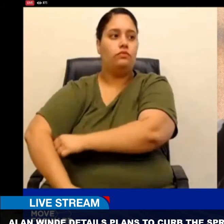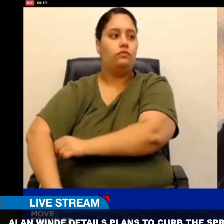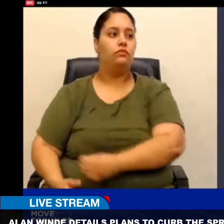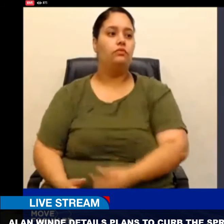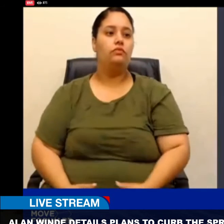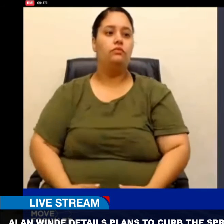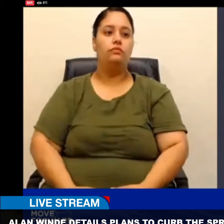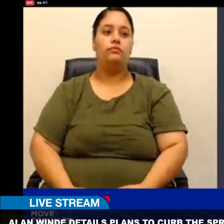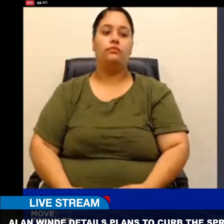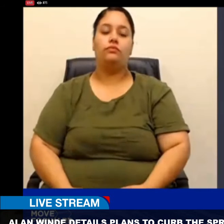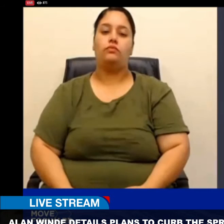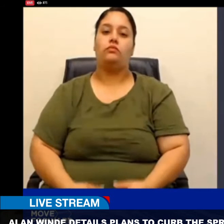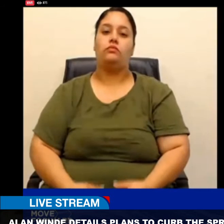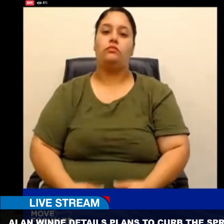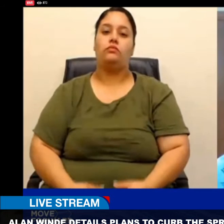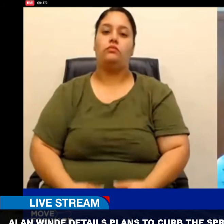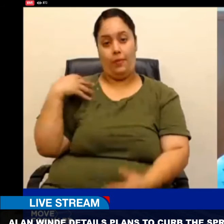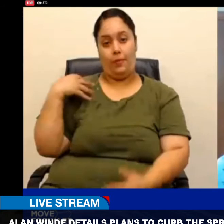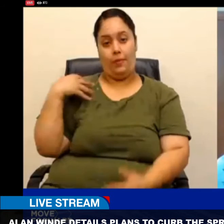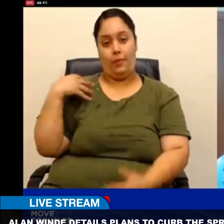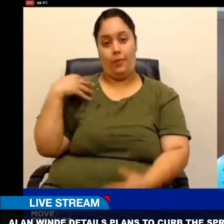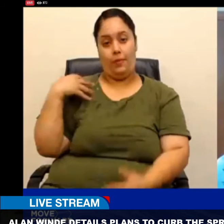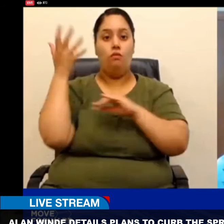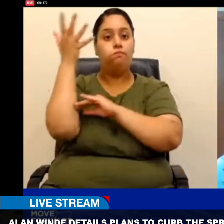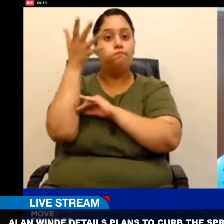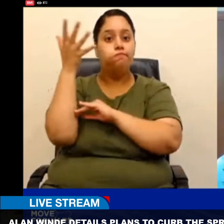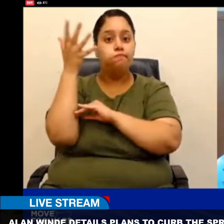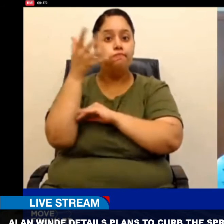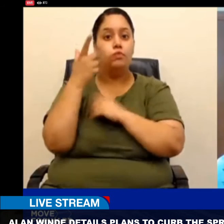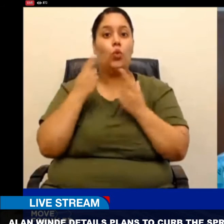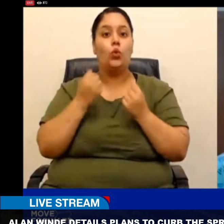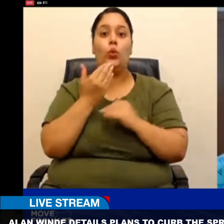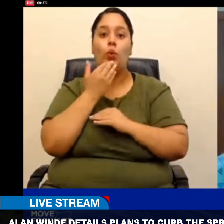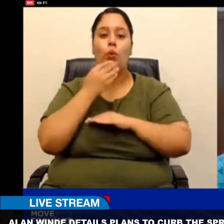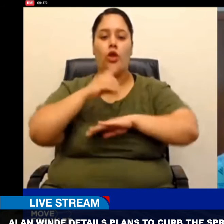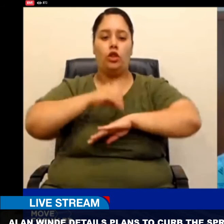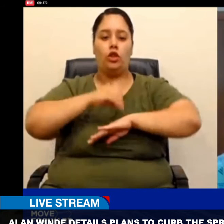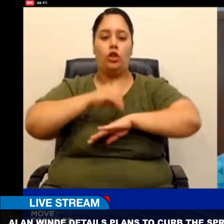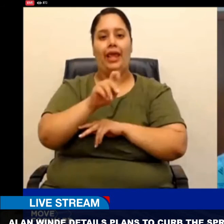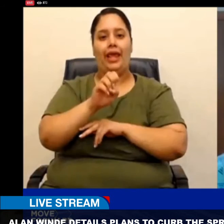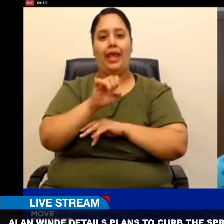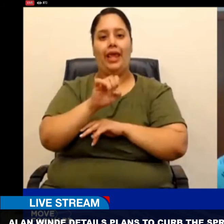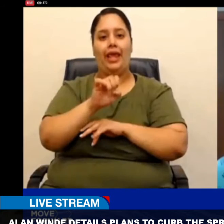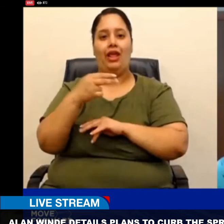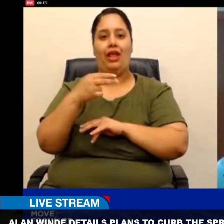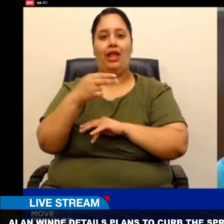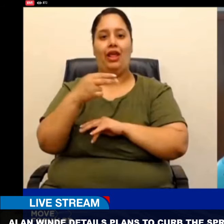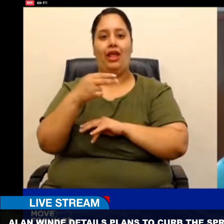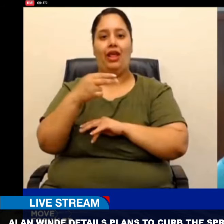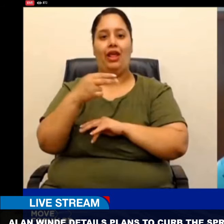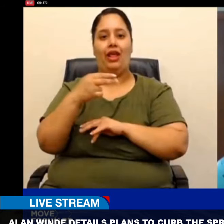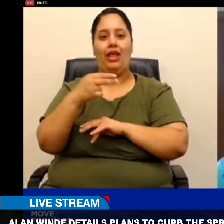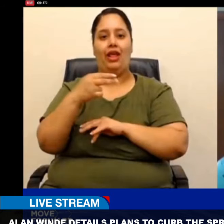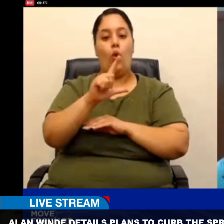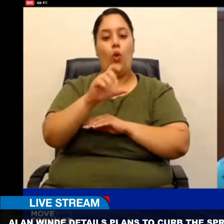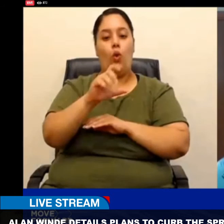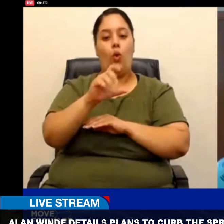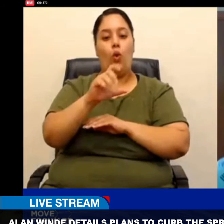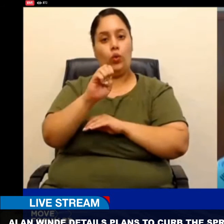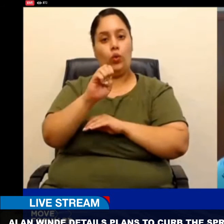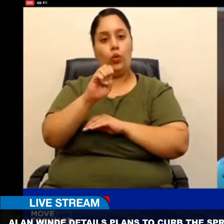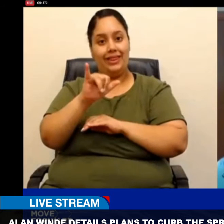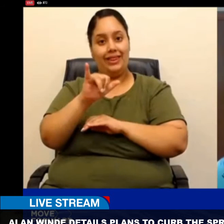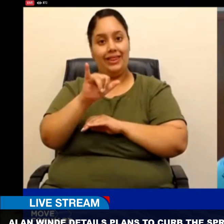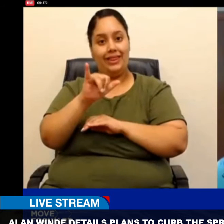Thank you very much, Minister. The health presentation is going to be done by Dr. Keith Kuti, as well as he'll be joined by Professor Mary